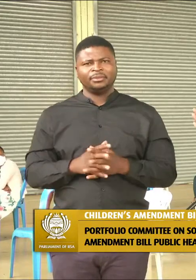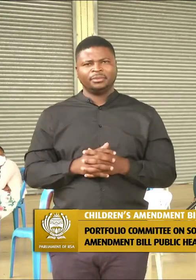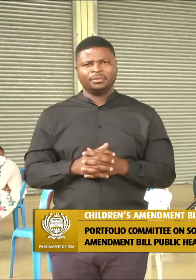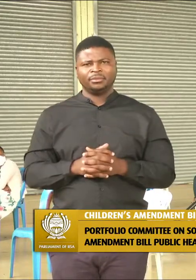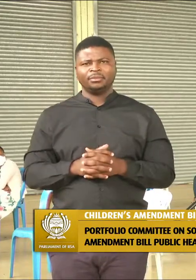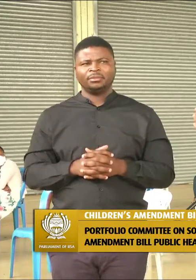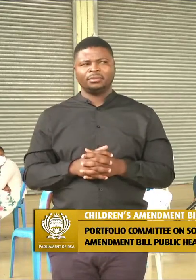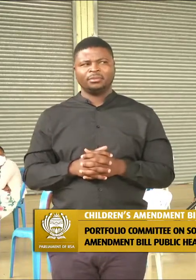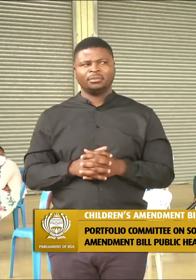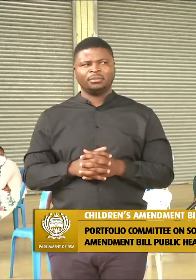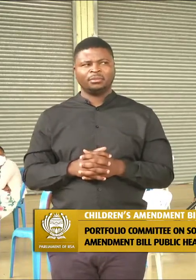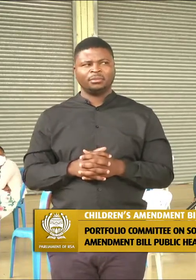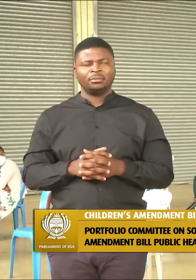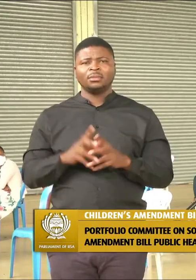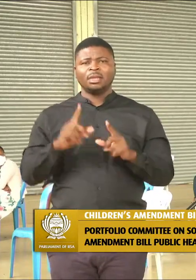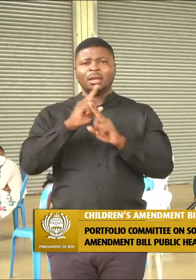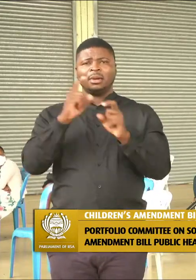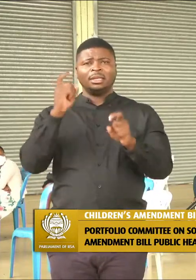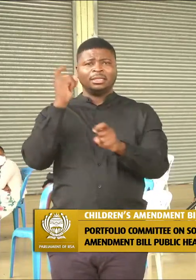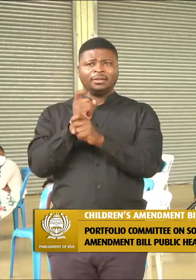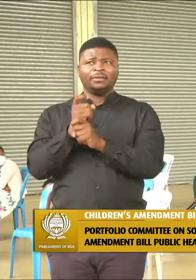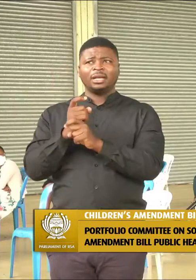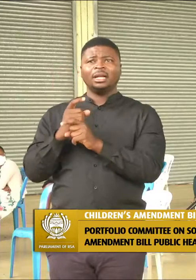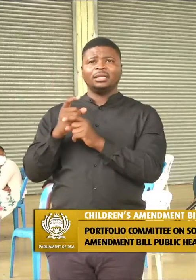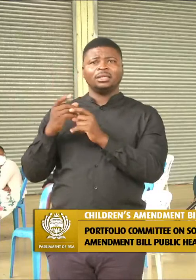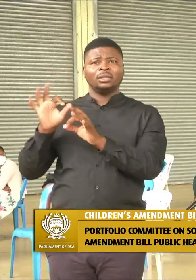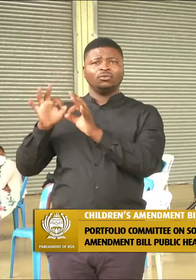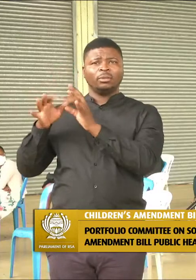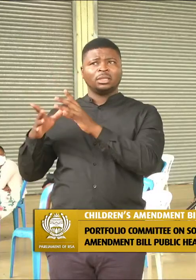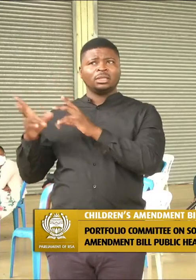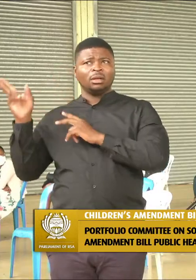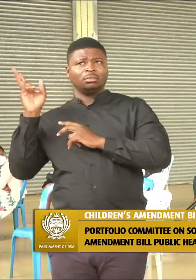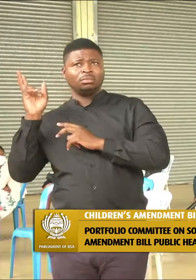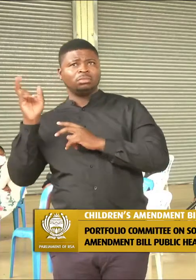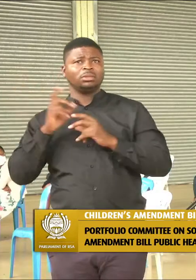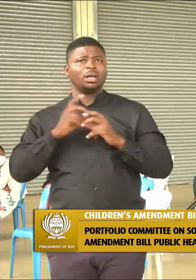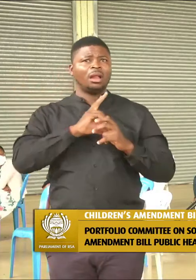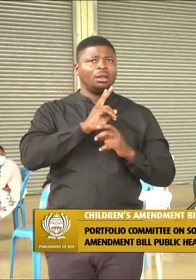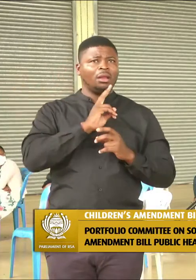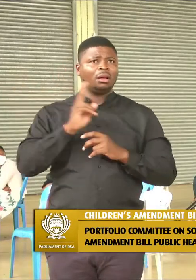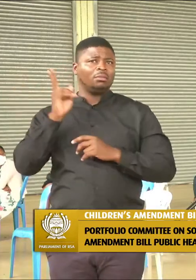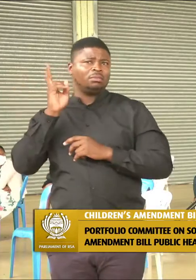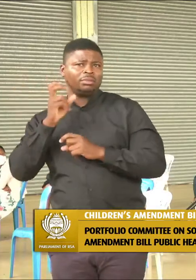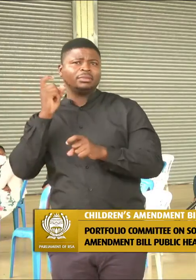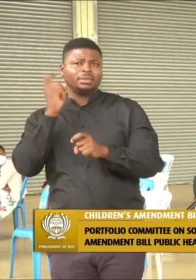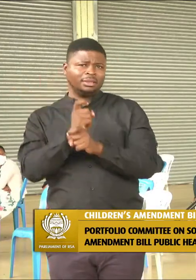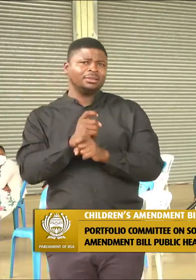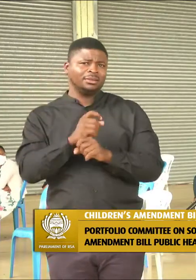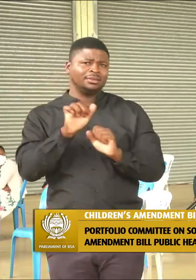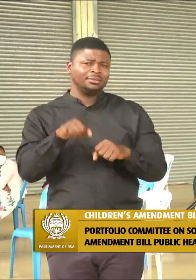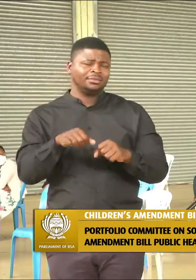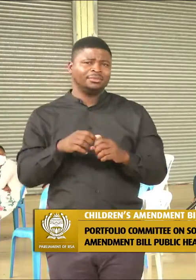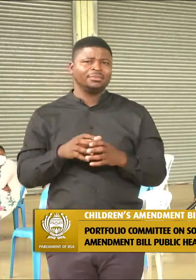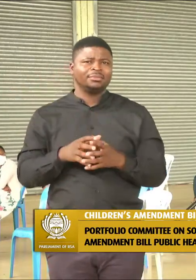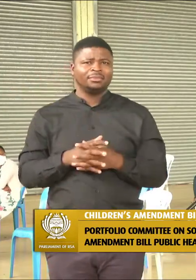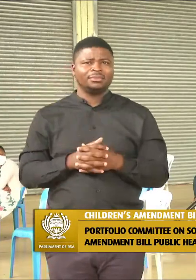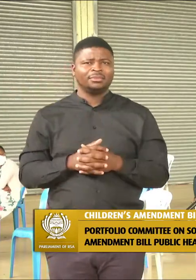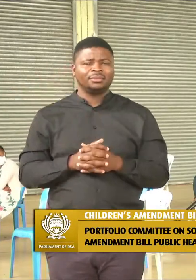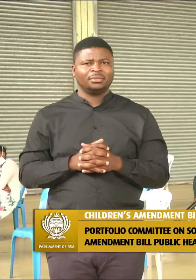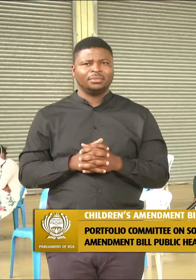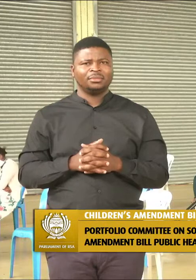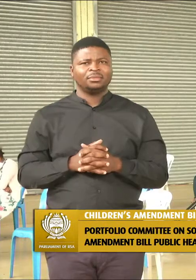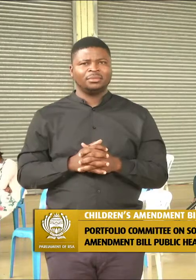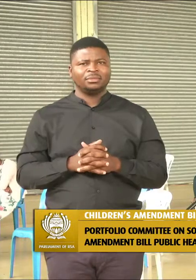it's quite difficult to talk with the translator, so please bear with me. Kunzima kakhulu ukukhuluma kukhona